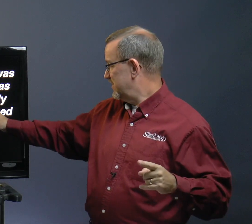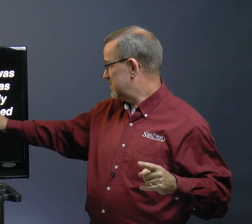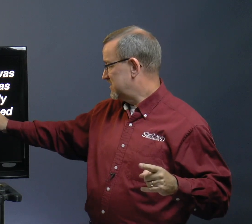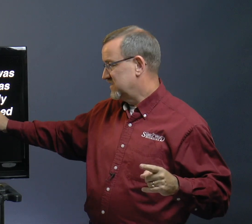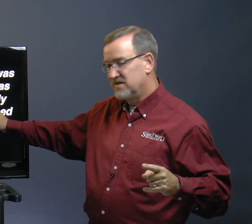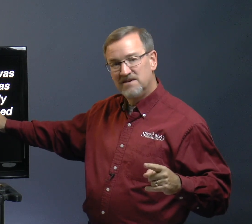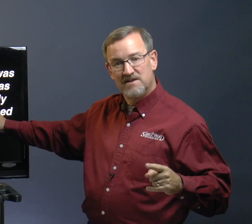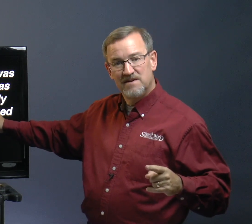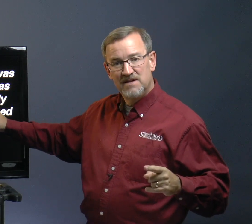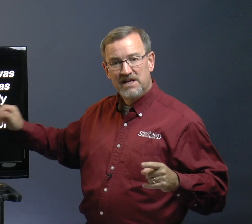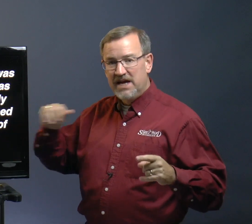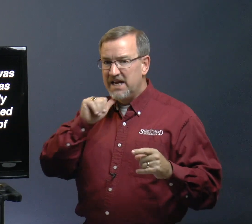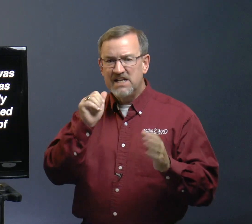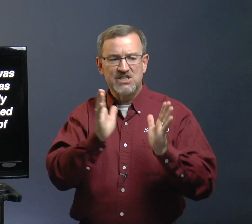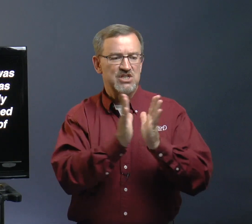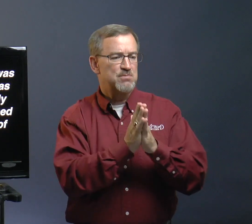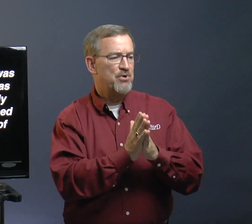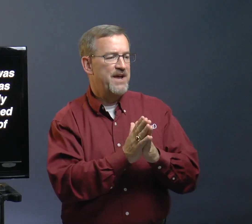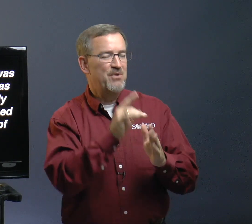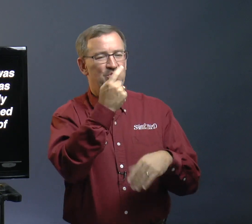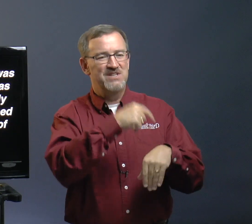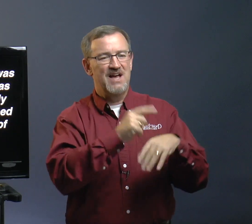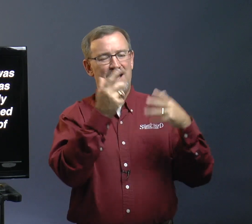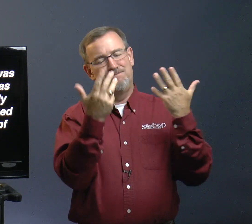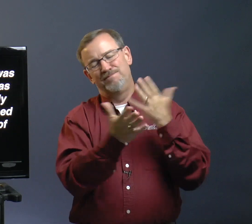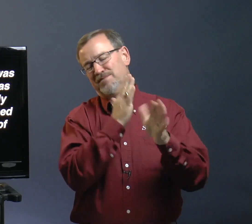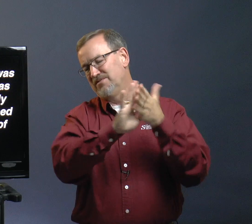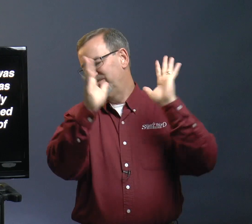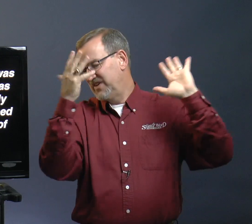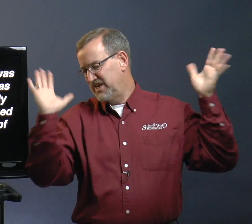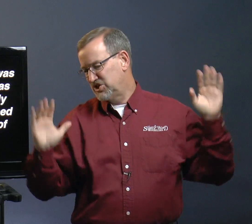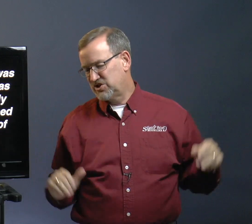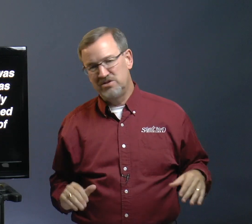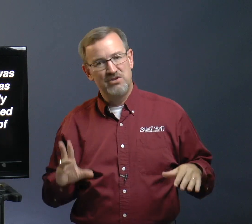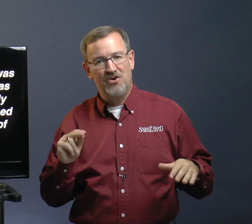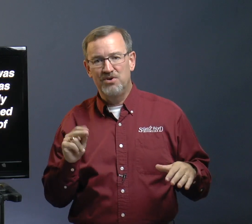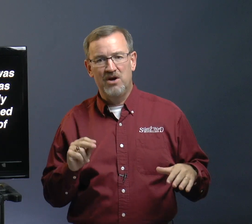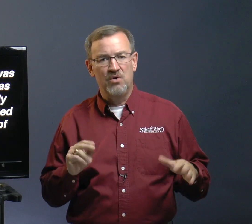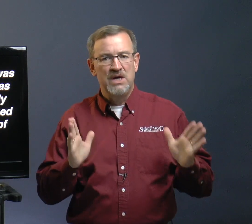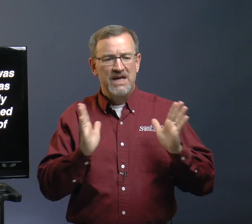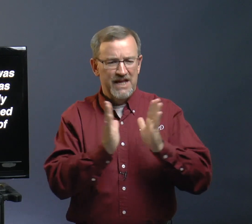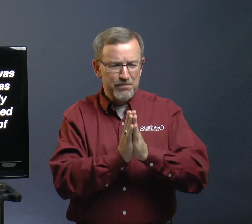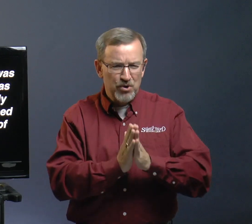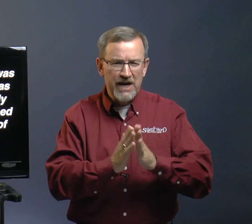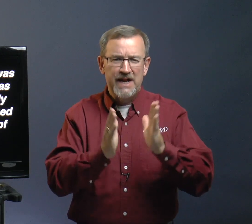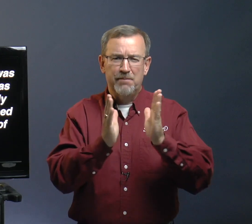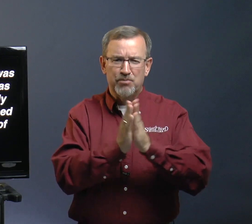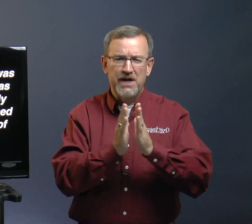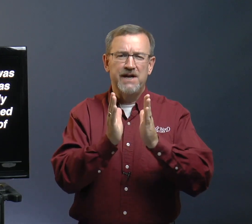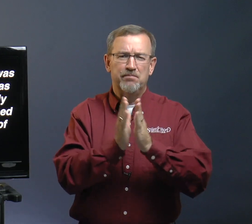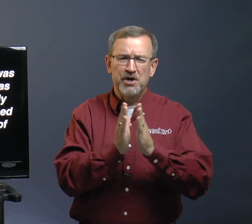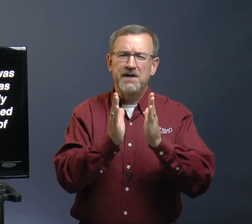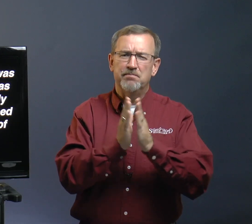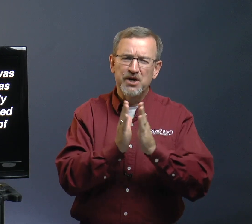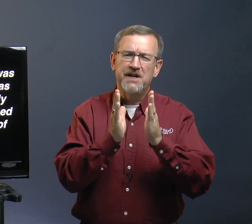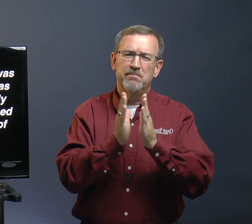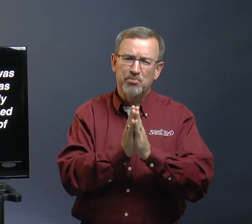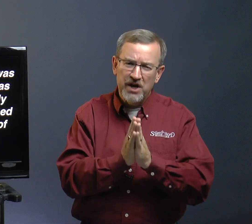earnest. He didn't just pray one time, finished. No, no. He prayed and prayed and prayed and prayed and